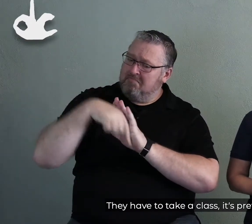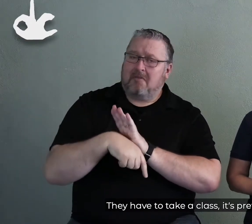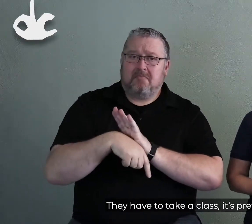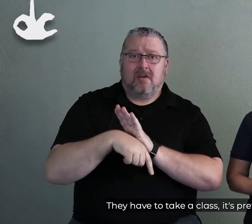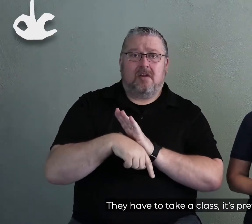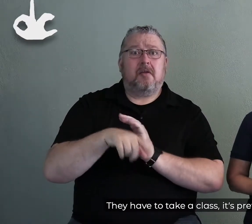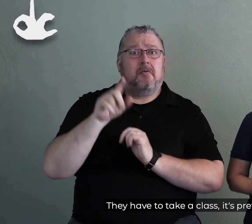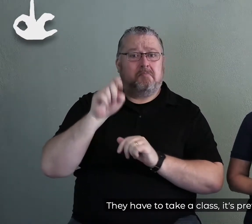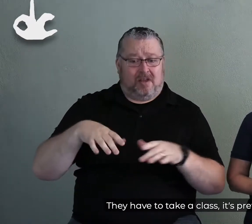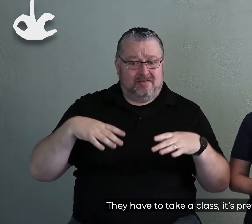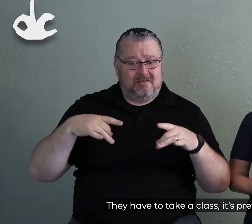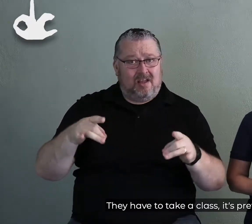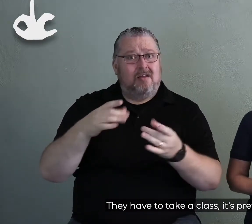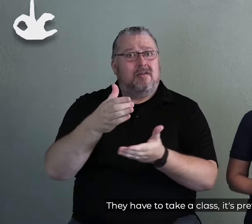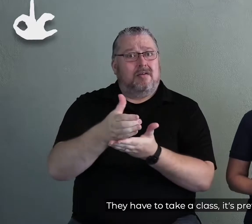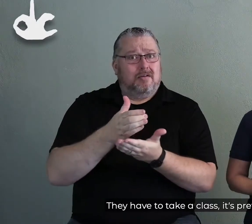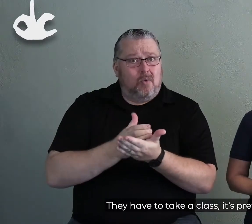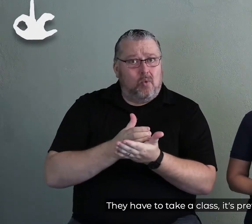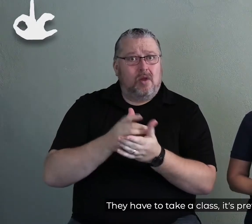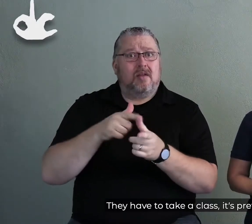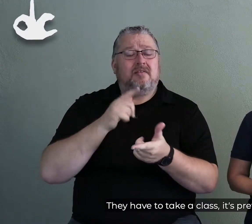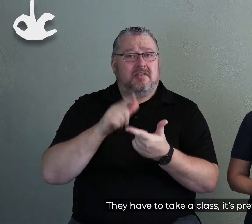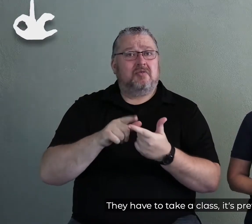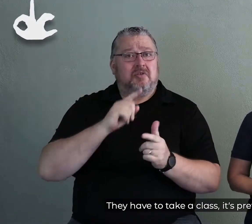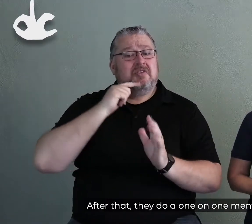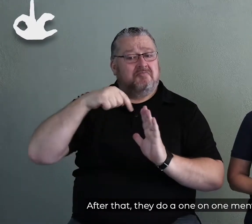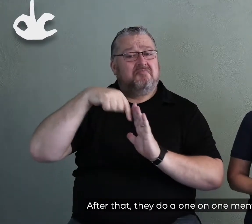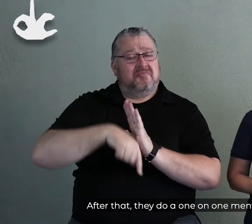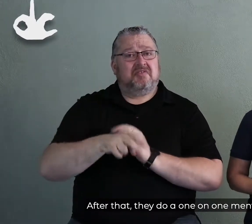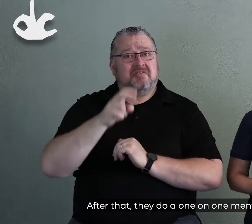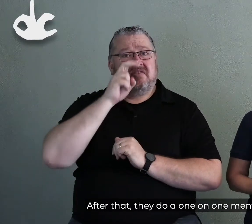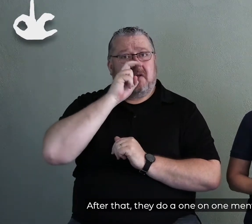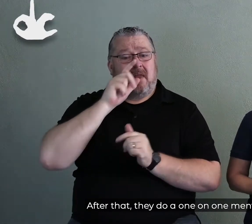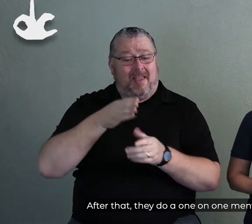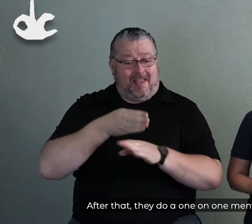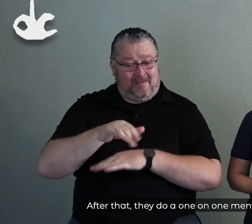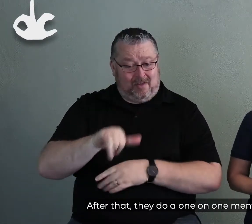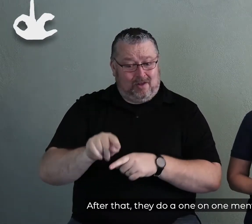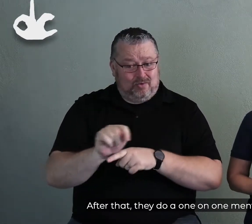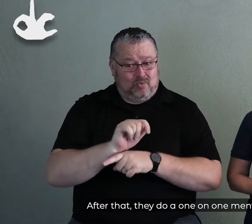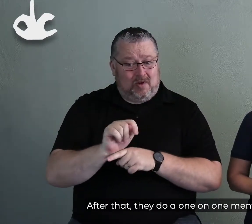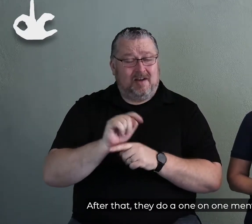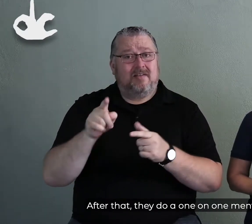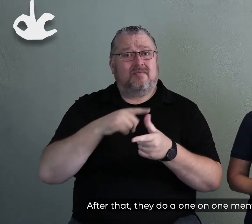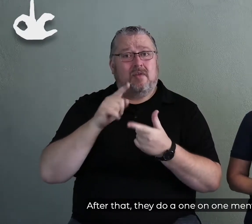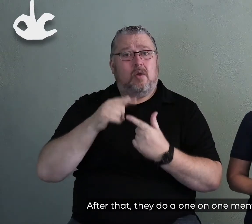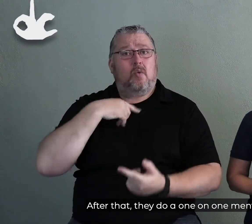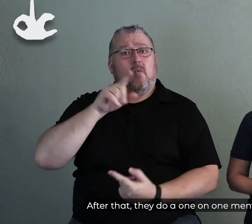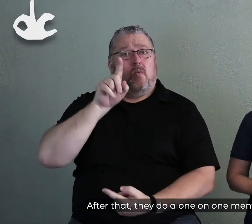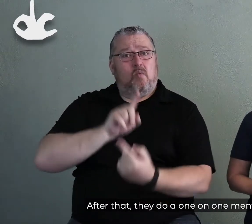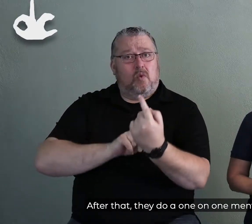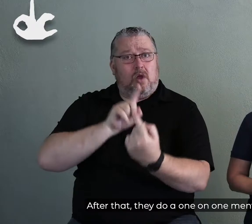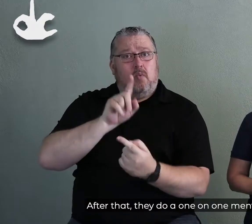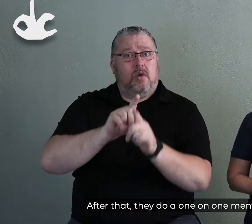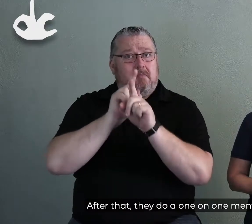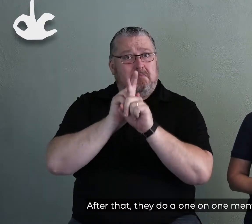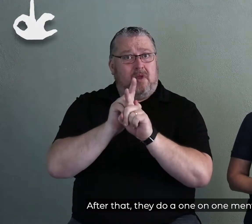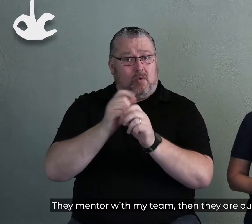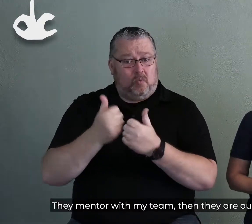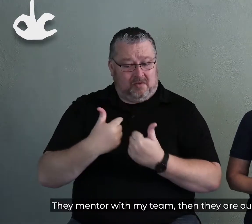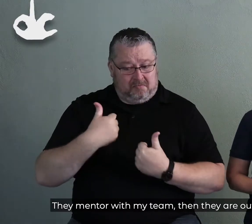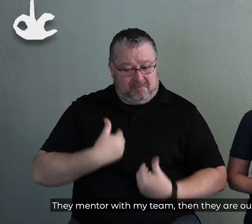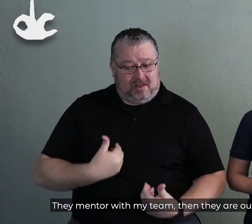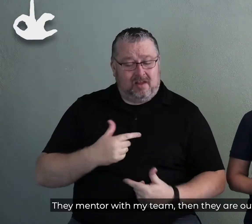They have to take a class. It's pretty intense. After that, they do a one-on-one mentoring with